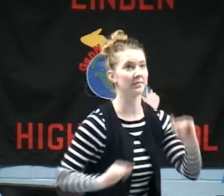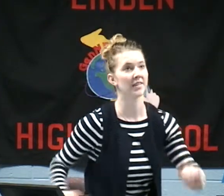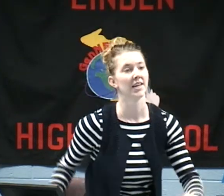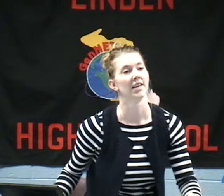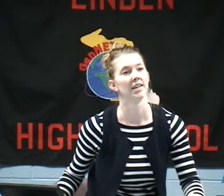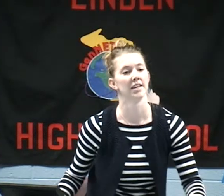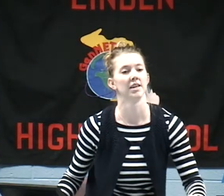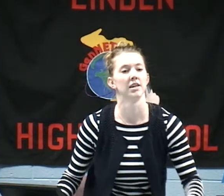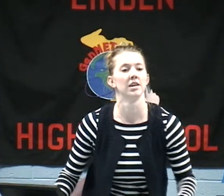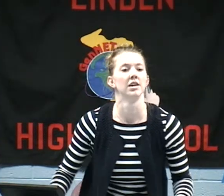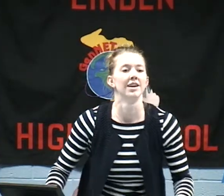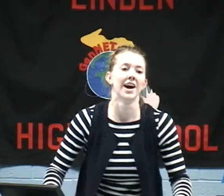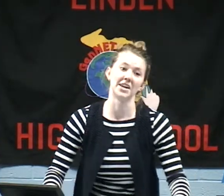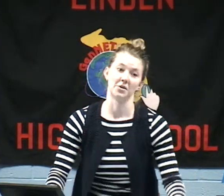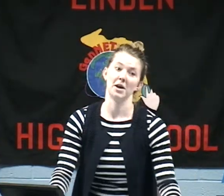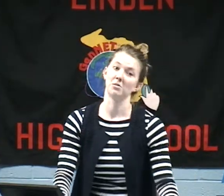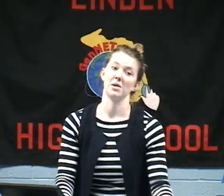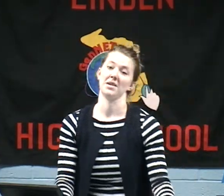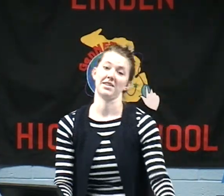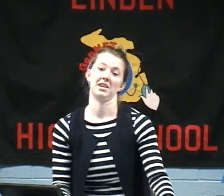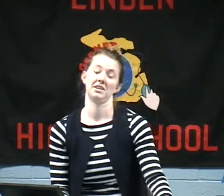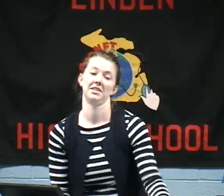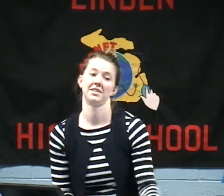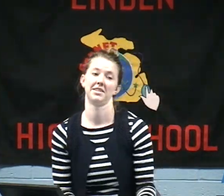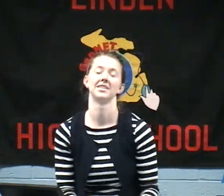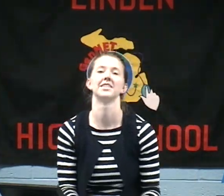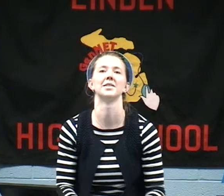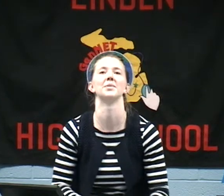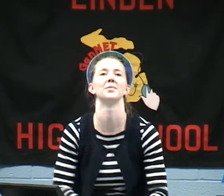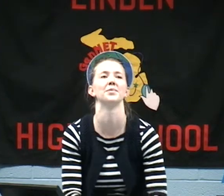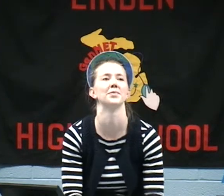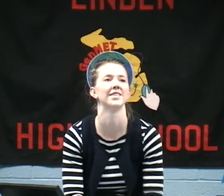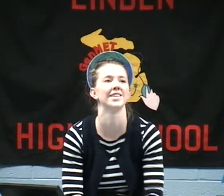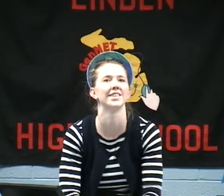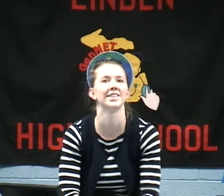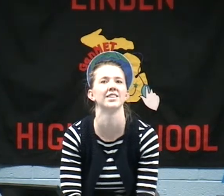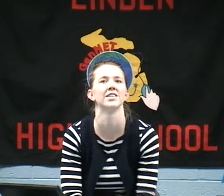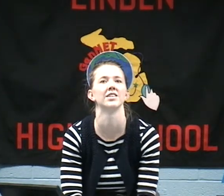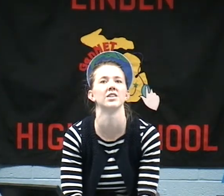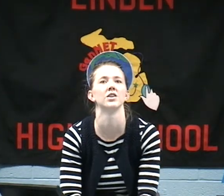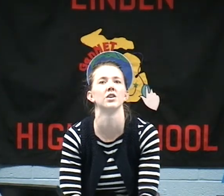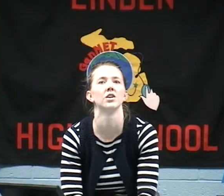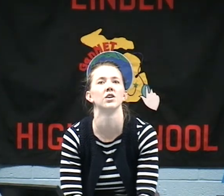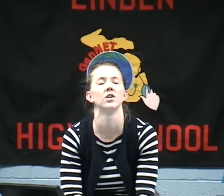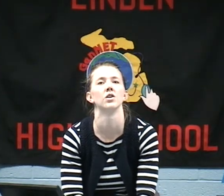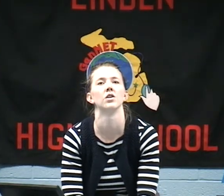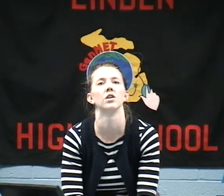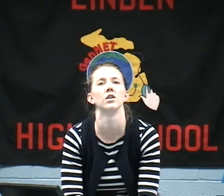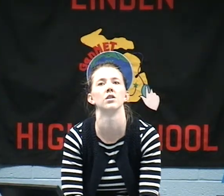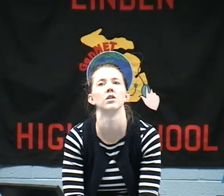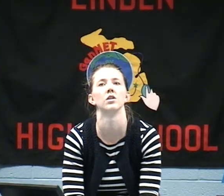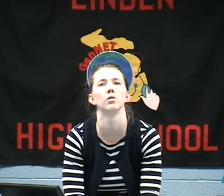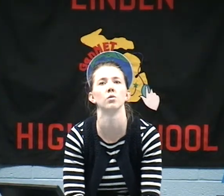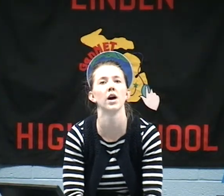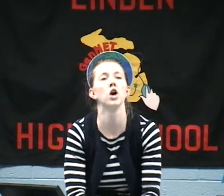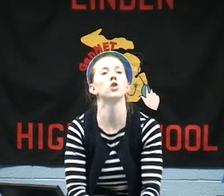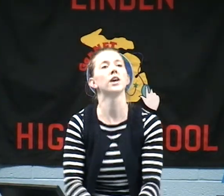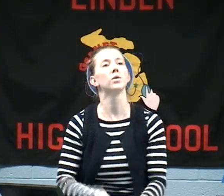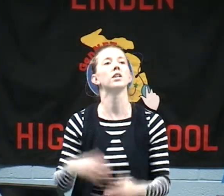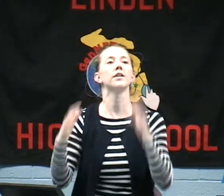School field trip. I know, that would be amazing. Yo, I'm just saying we should do it. I honestly don't even know where that is. Washington. What? Crosswalk, like